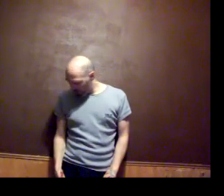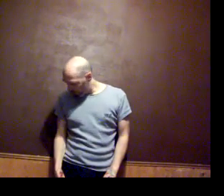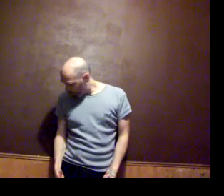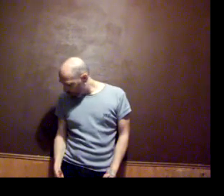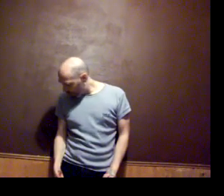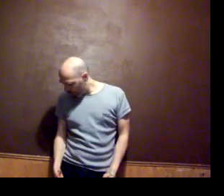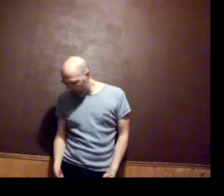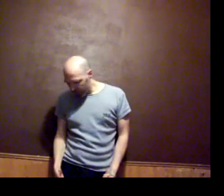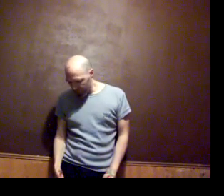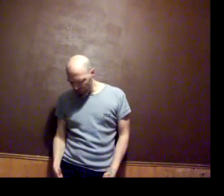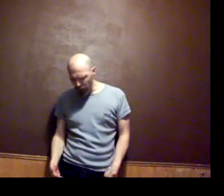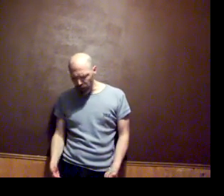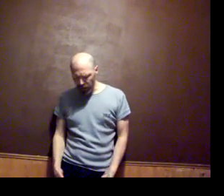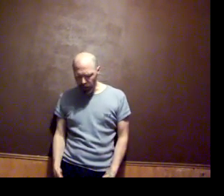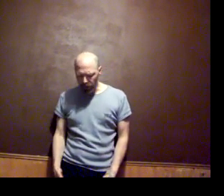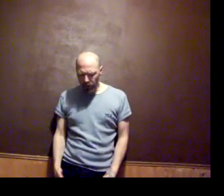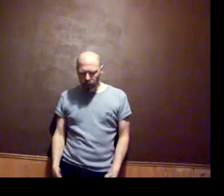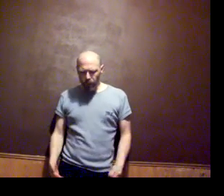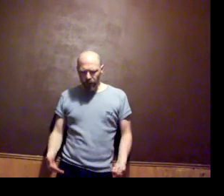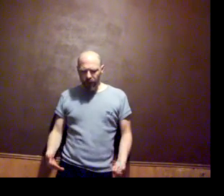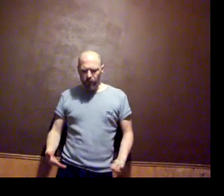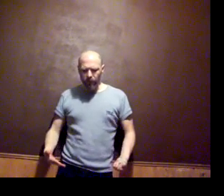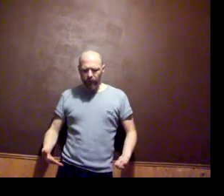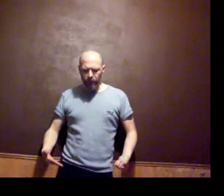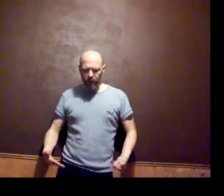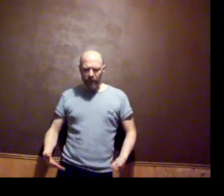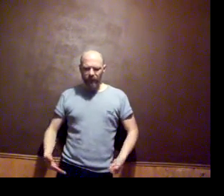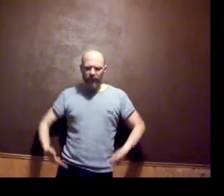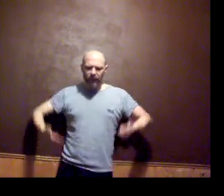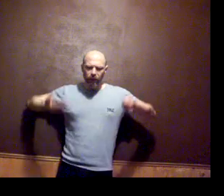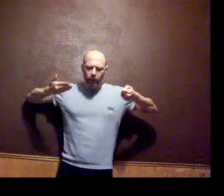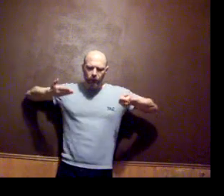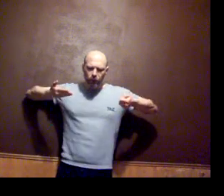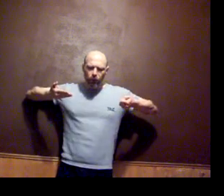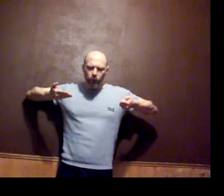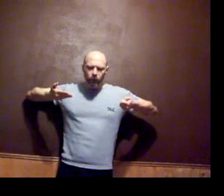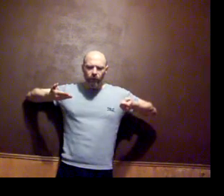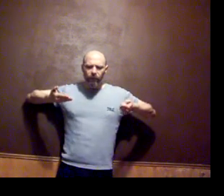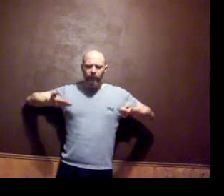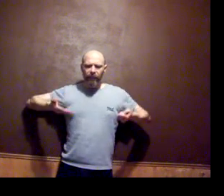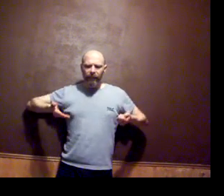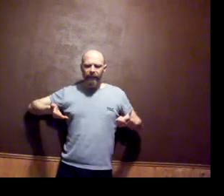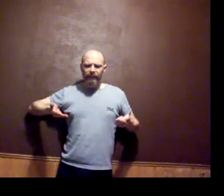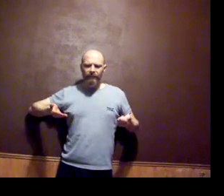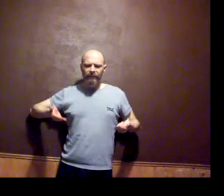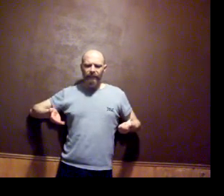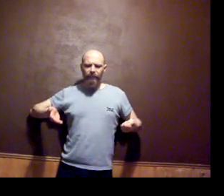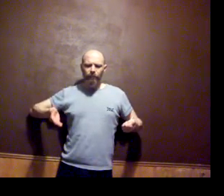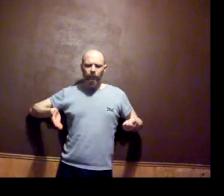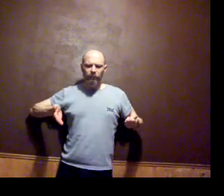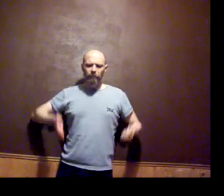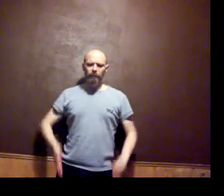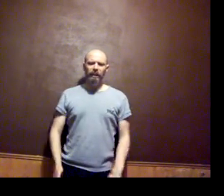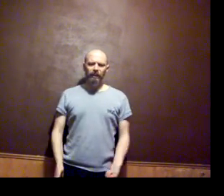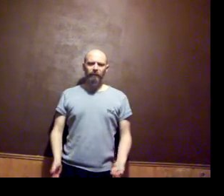covered, or chocolate colored, but that would in fact mean me standing on a stool and parts of me being